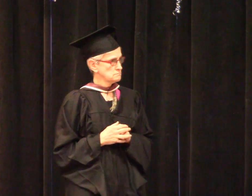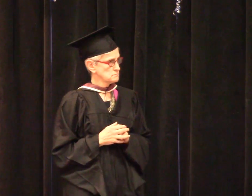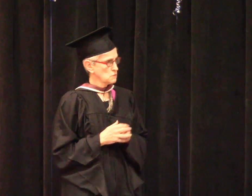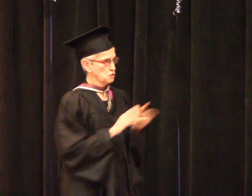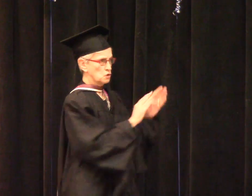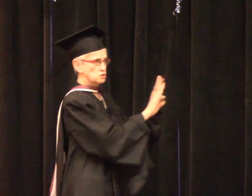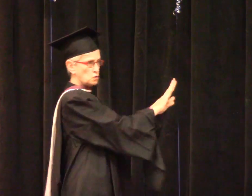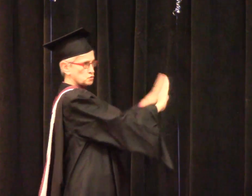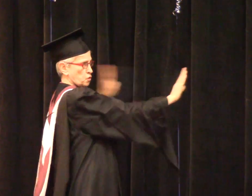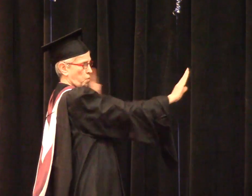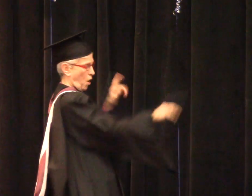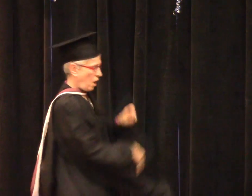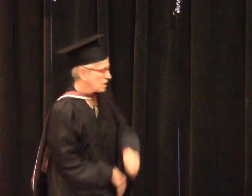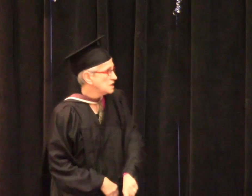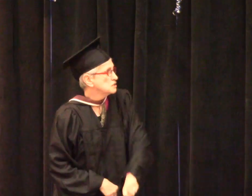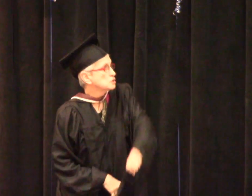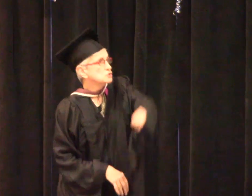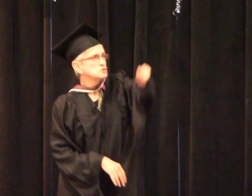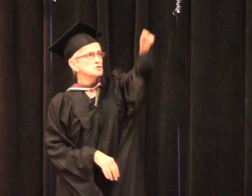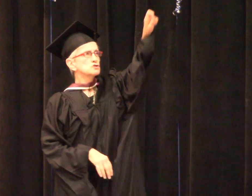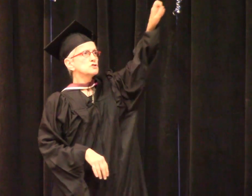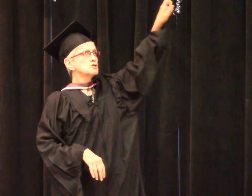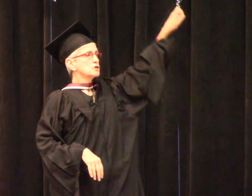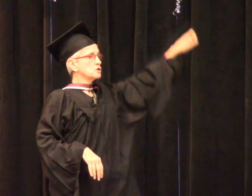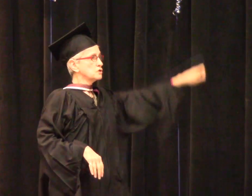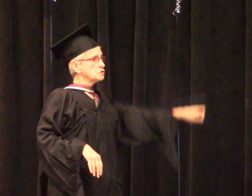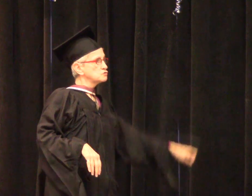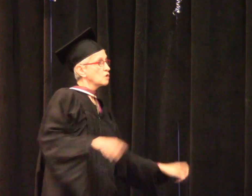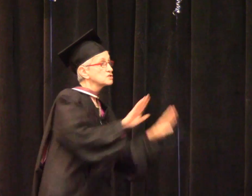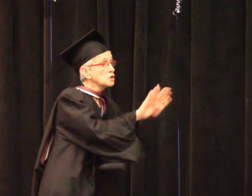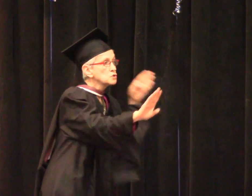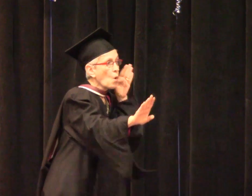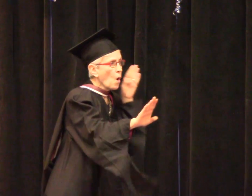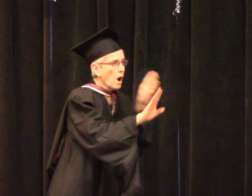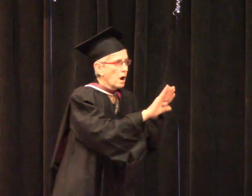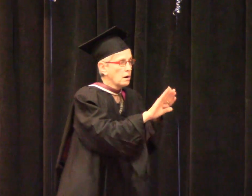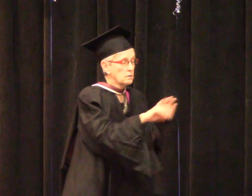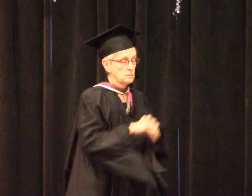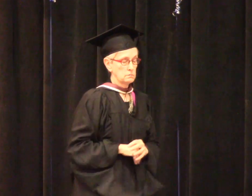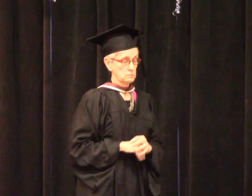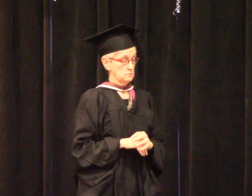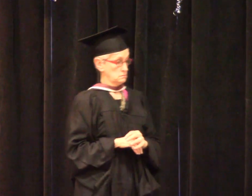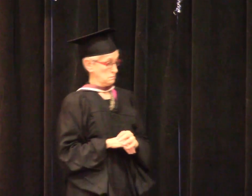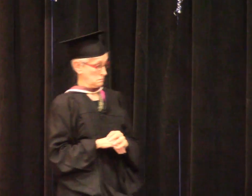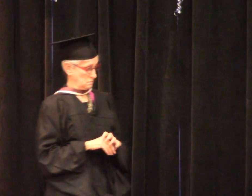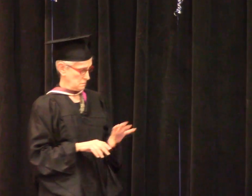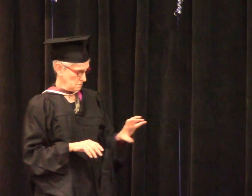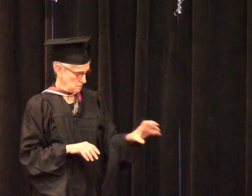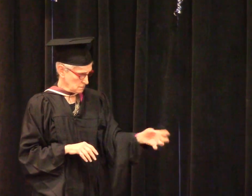She picks up that marker and realizes that if she draws a door, that door will open.